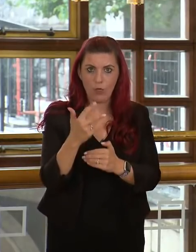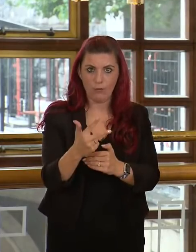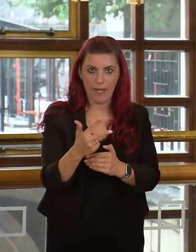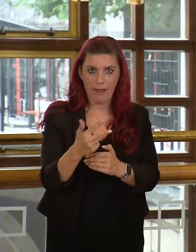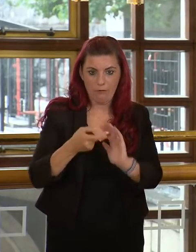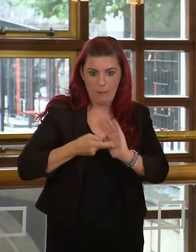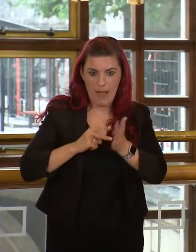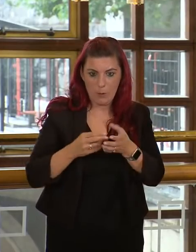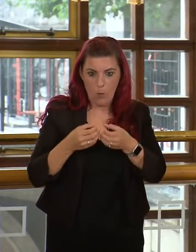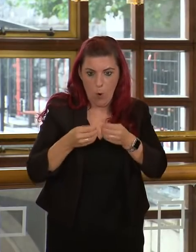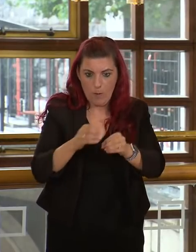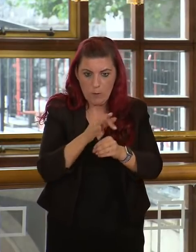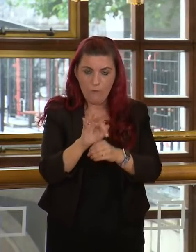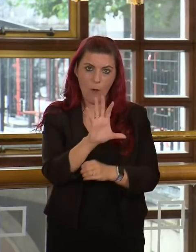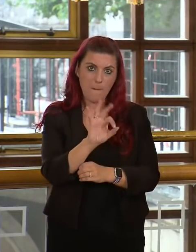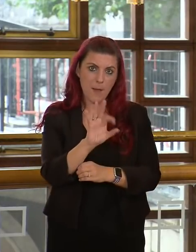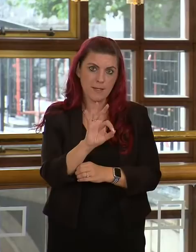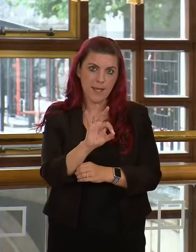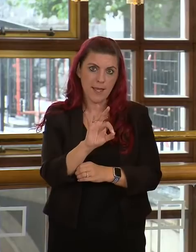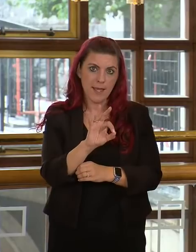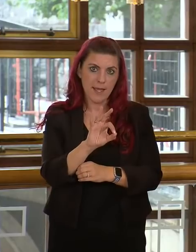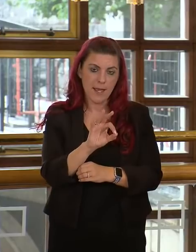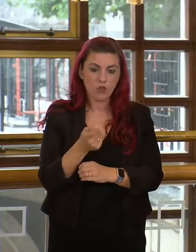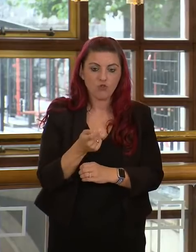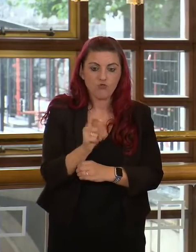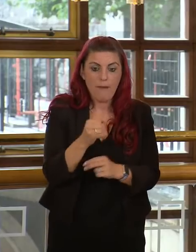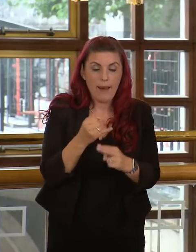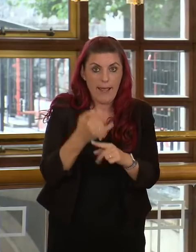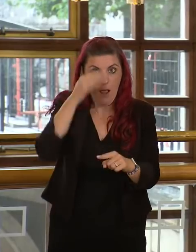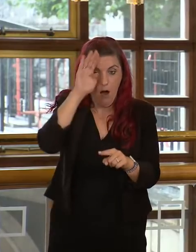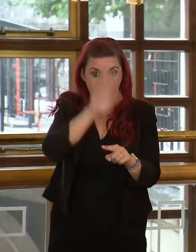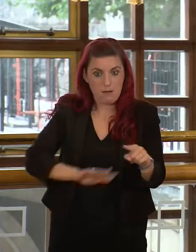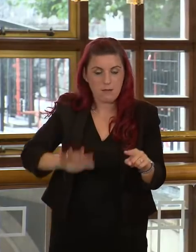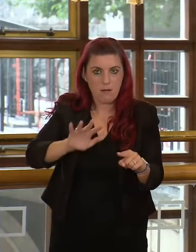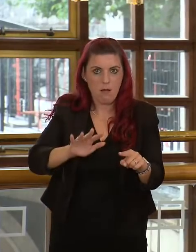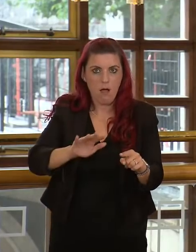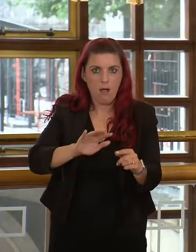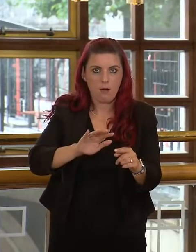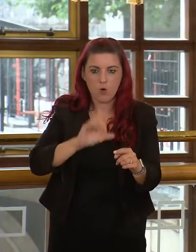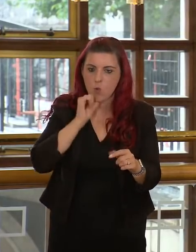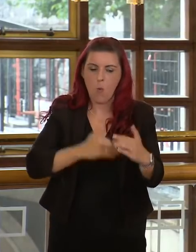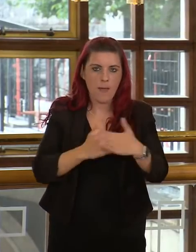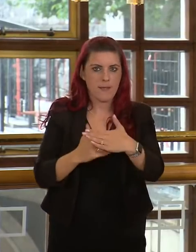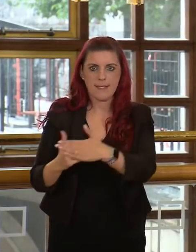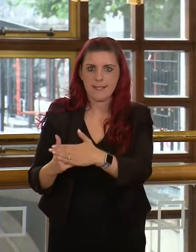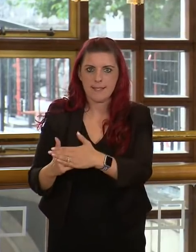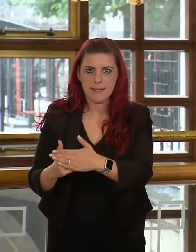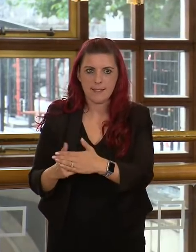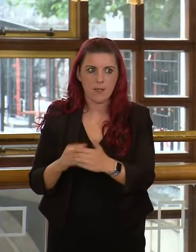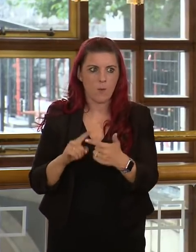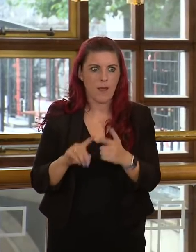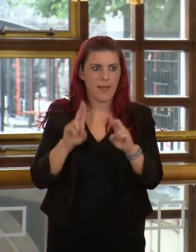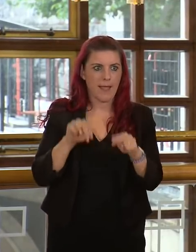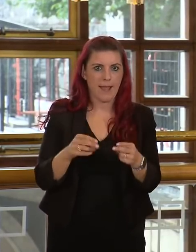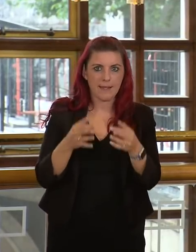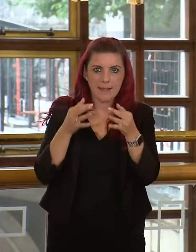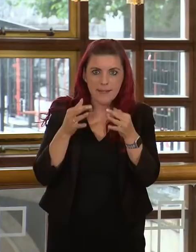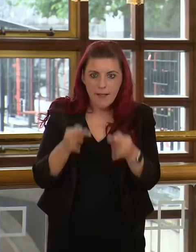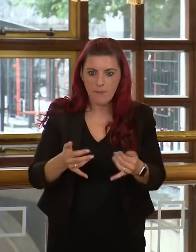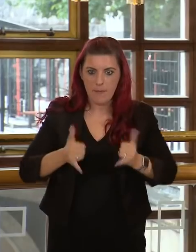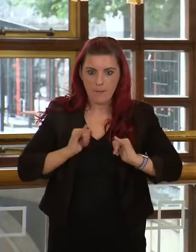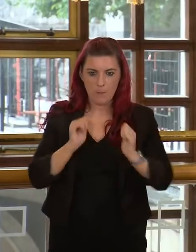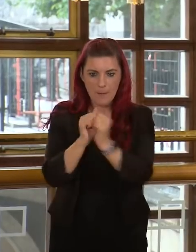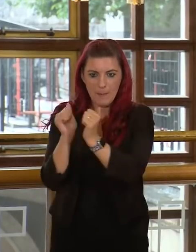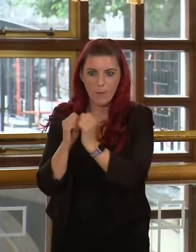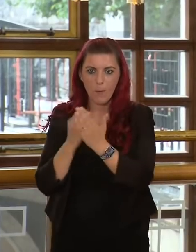Monday, we will lift travel restrictions right across this country. We can reunite with desperately missed friends and families. I